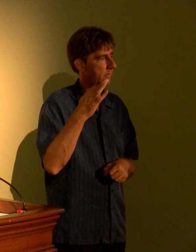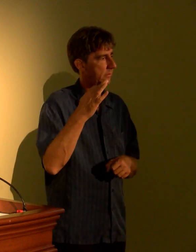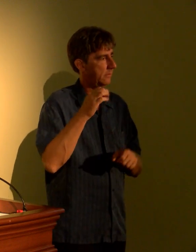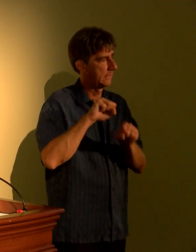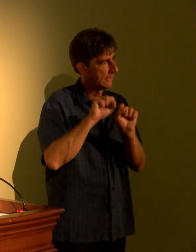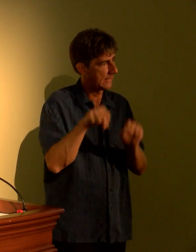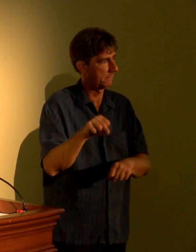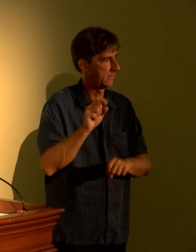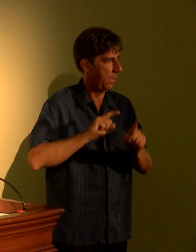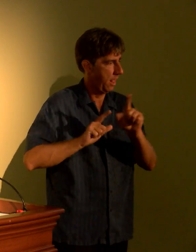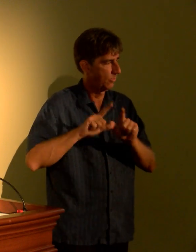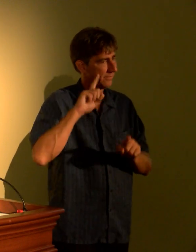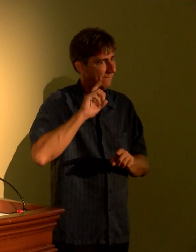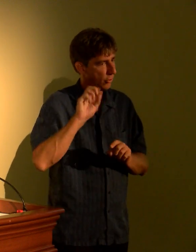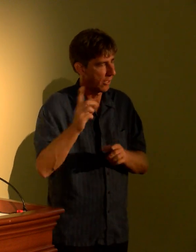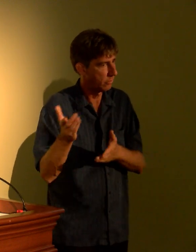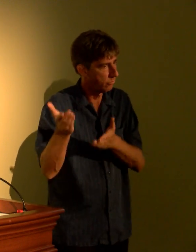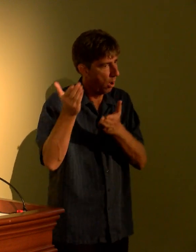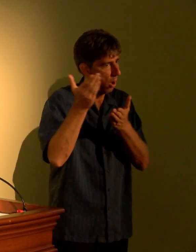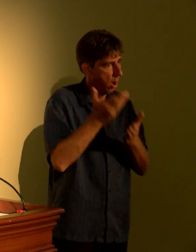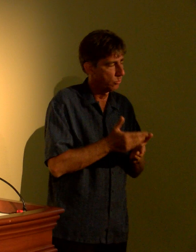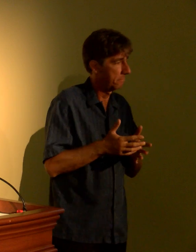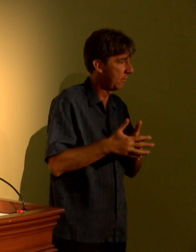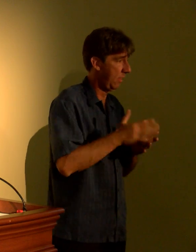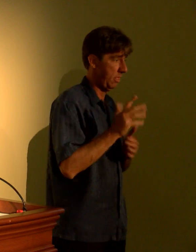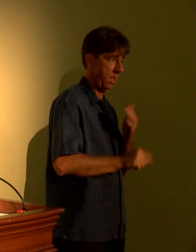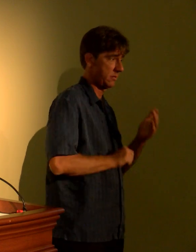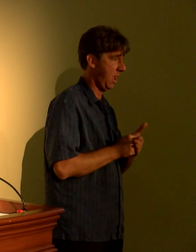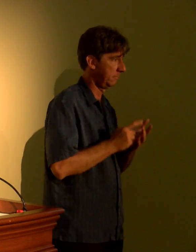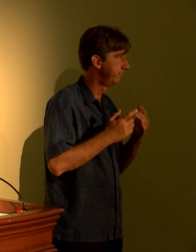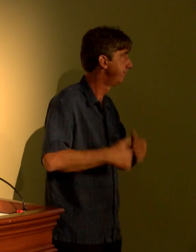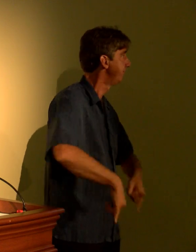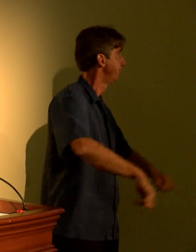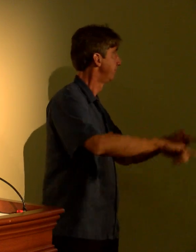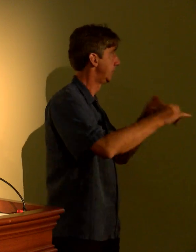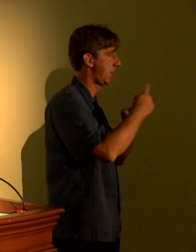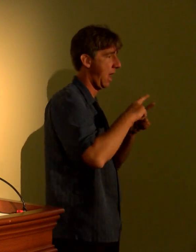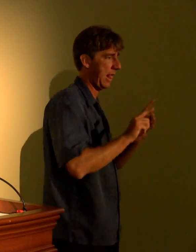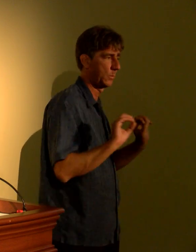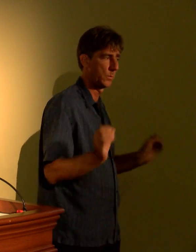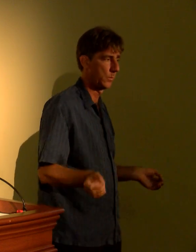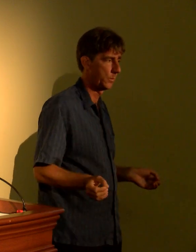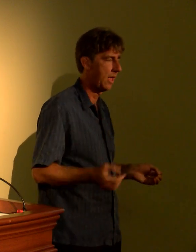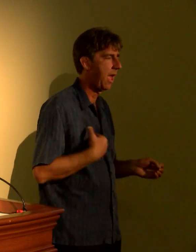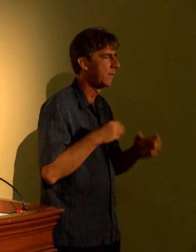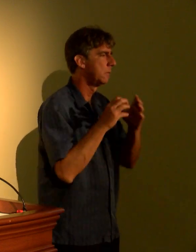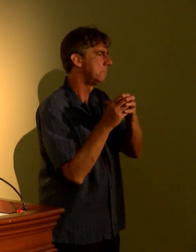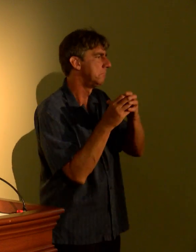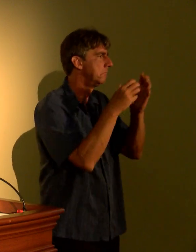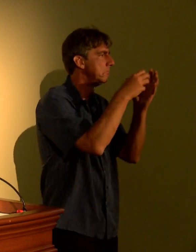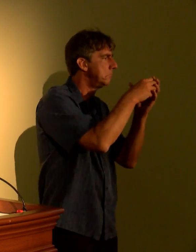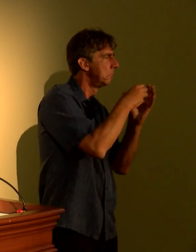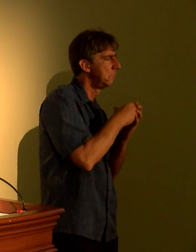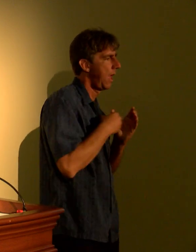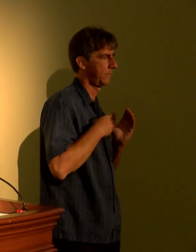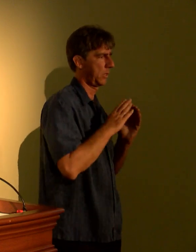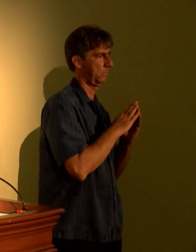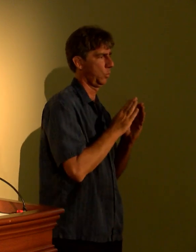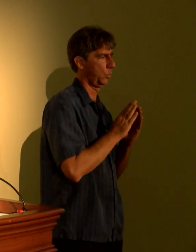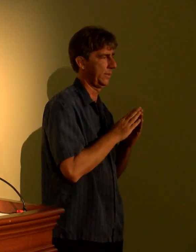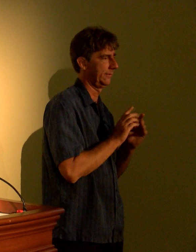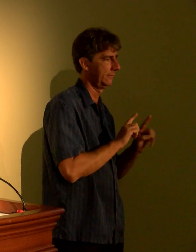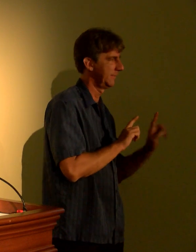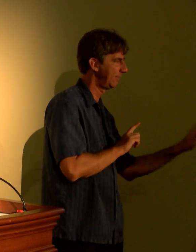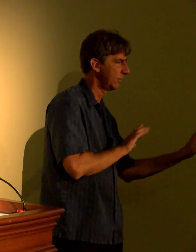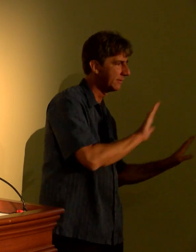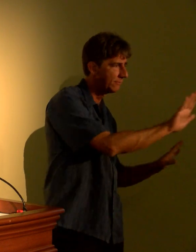America. There was no unified sign language in the United States. There were pockets, communities that had different sign